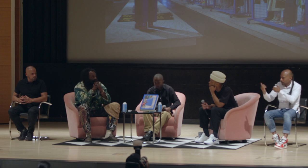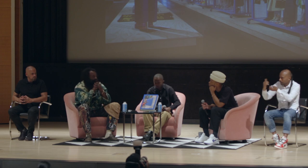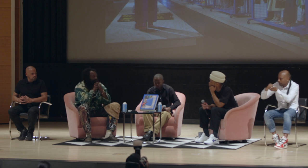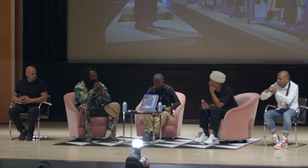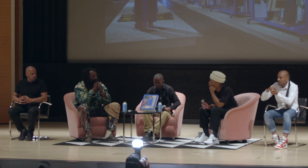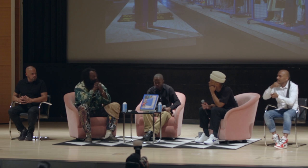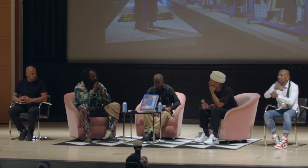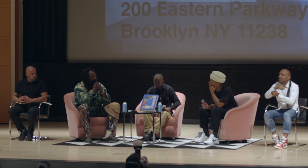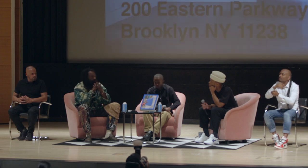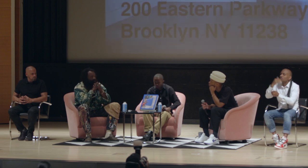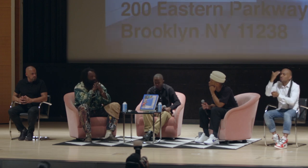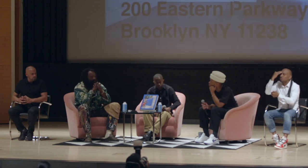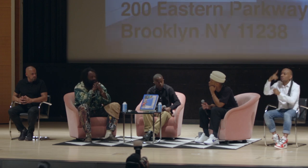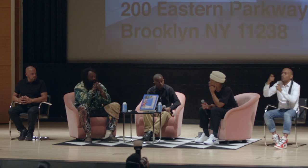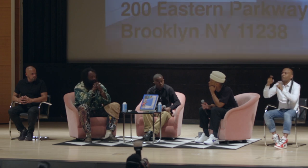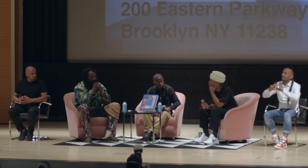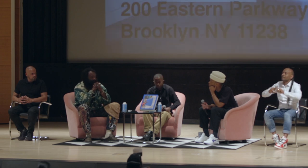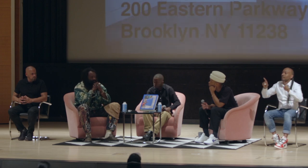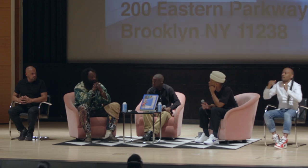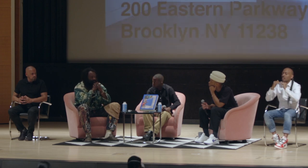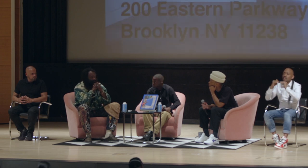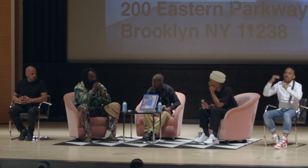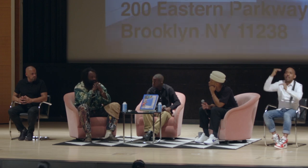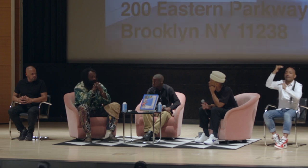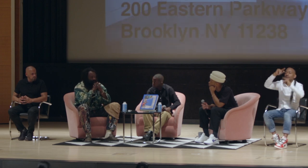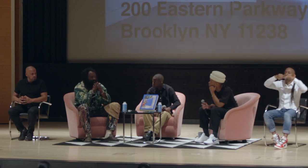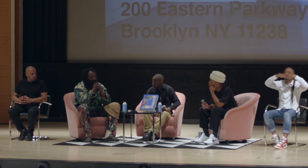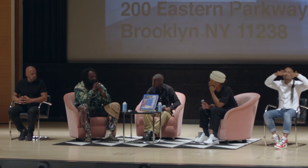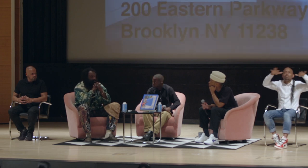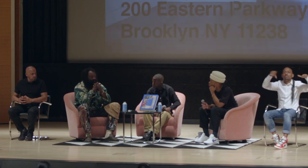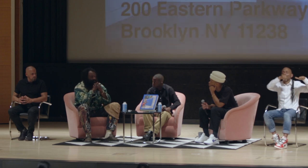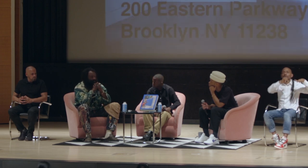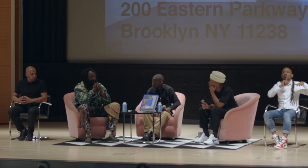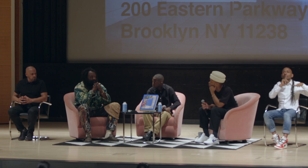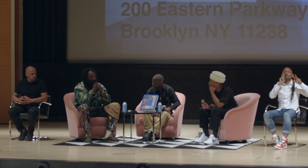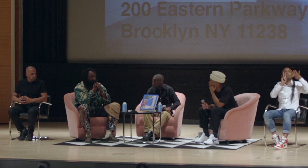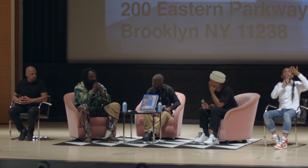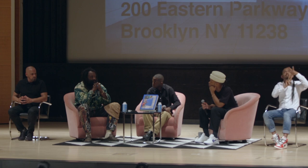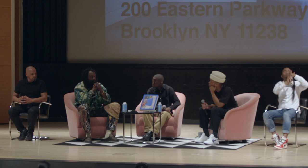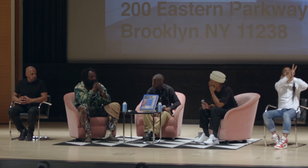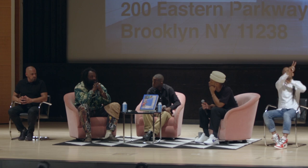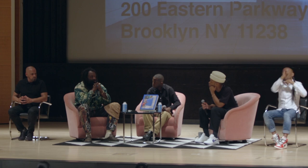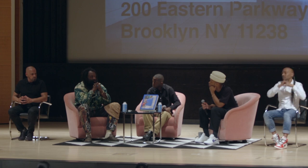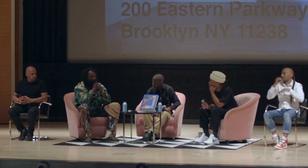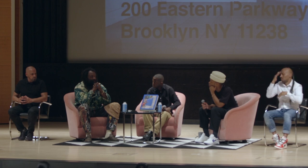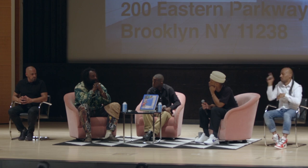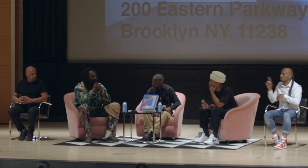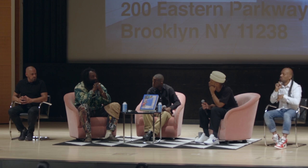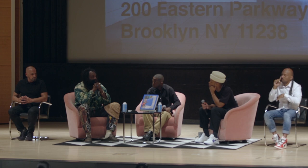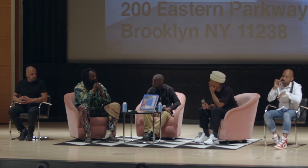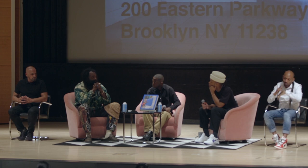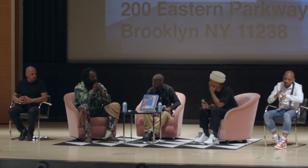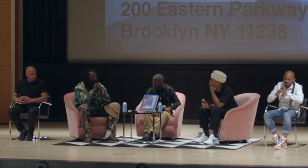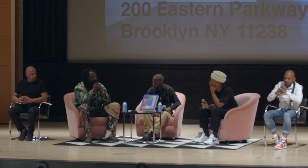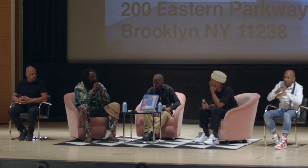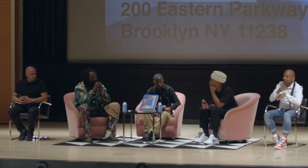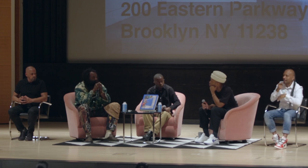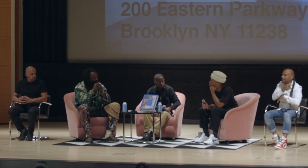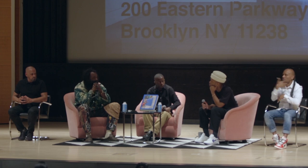esoteric level, collaboration. And I think that's why he was obsessed with it and knew what came out of it.